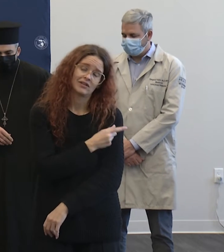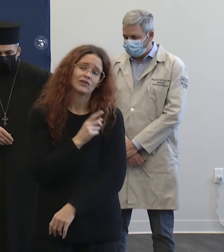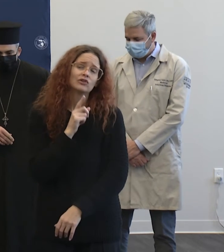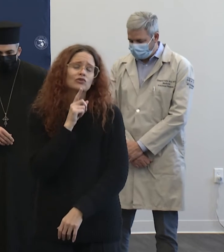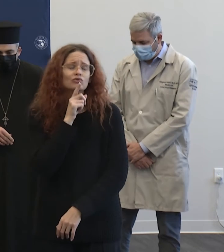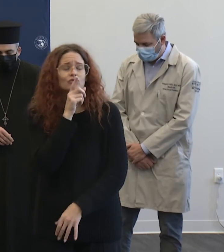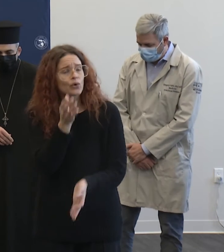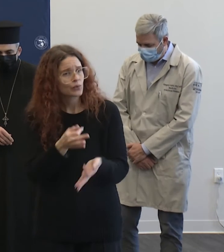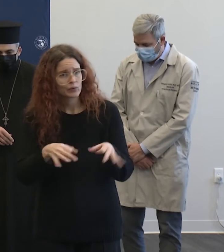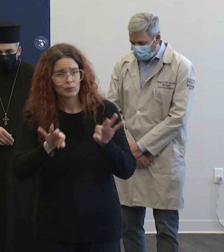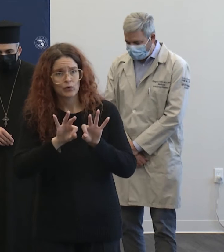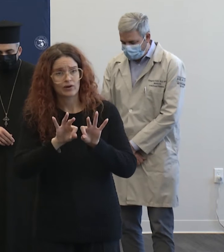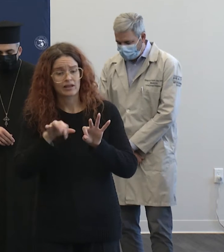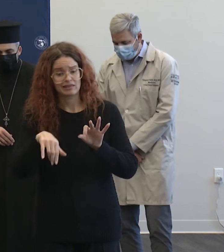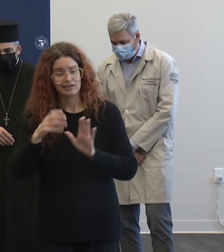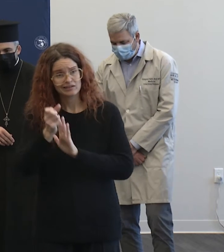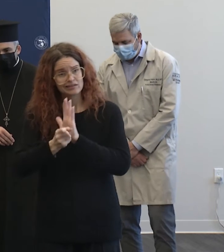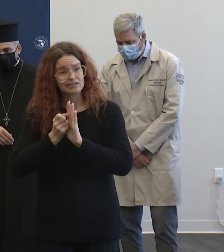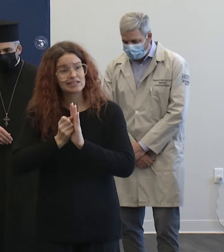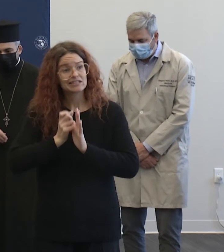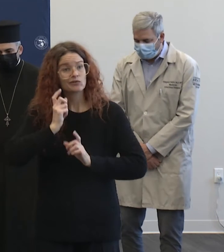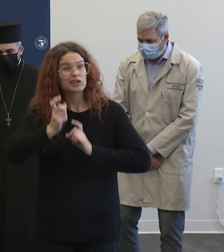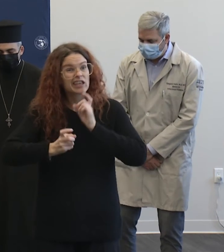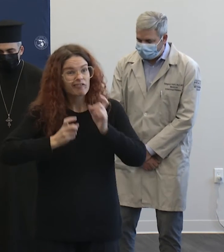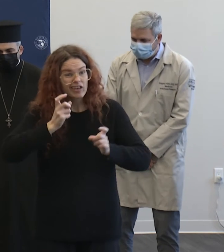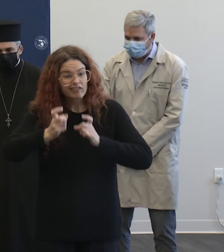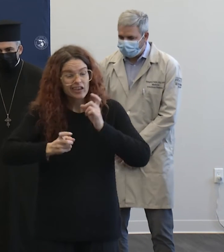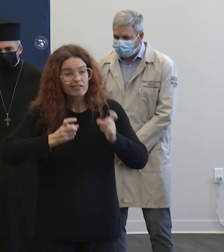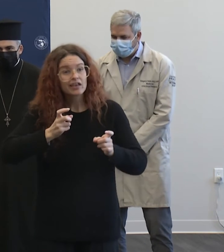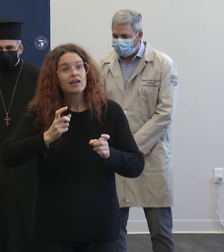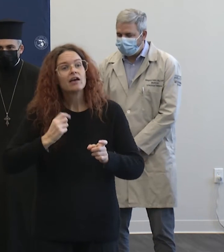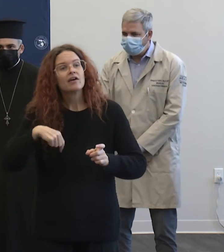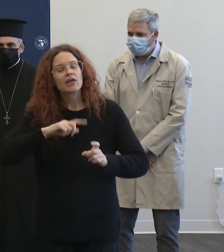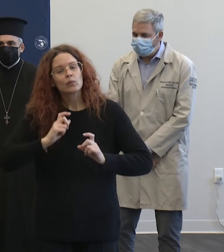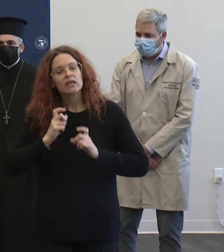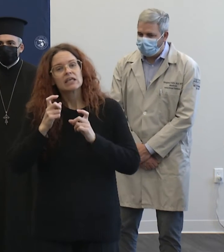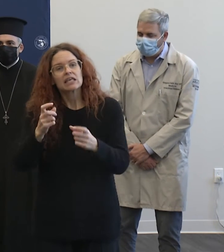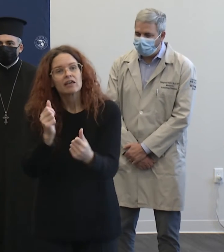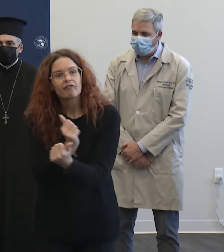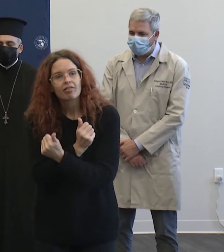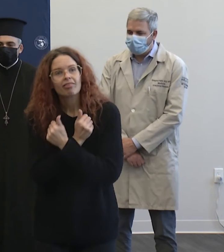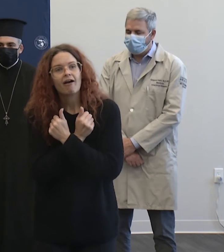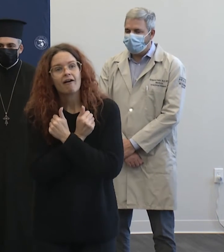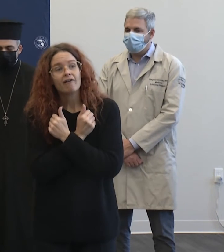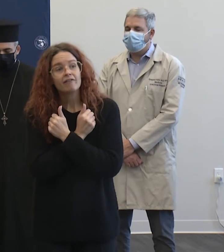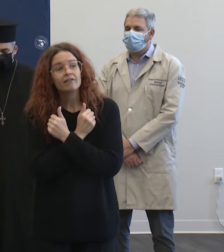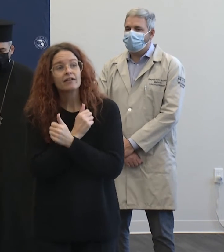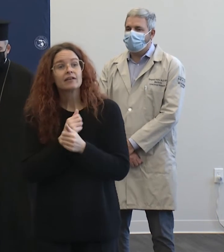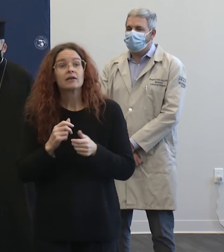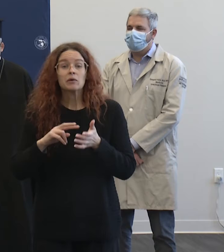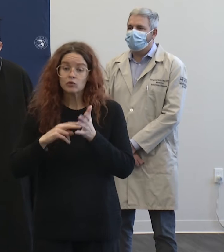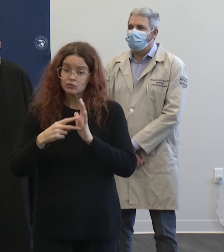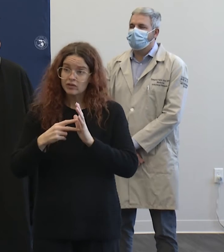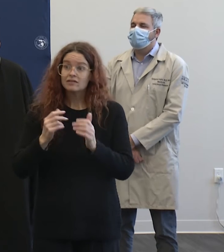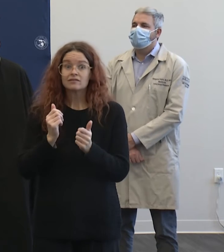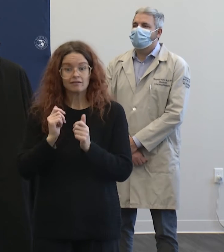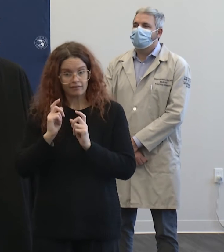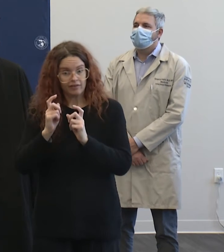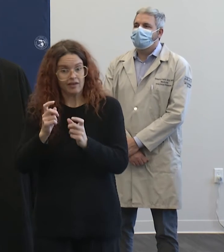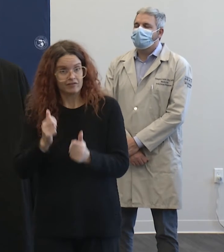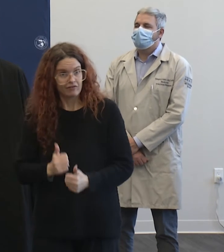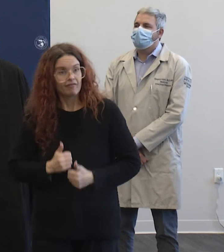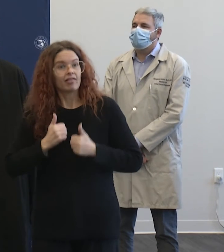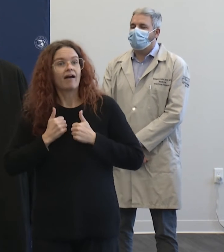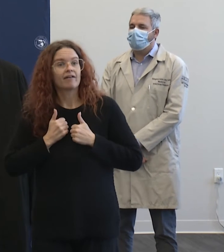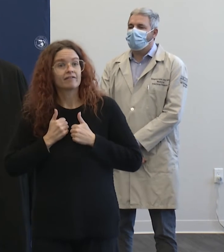very important in this season of giving that we give the gift of love, which ultimately gives the gift of life.